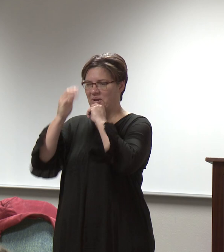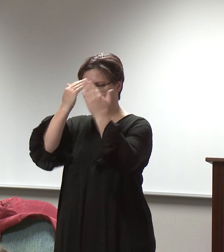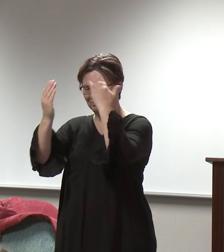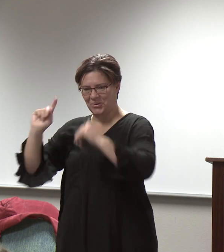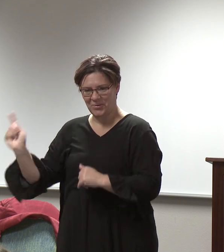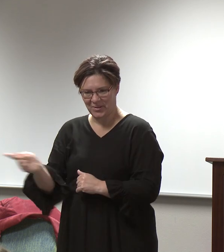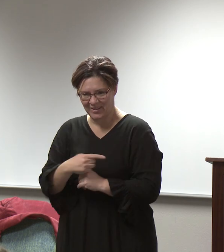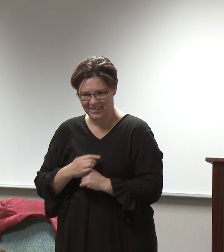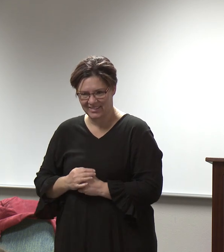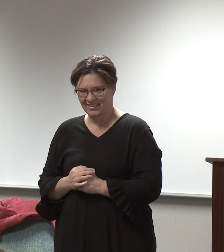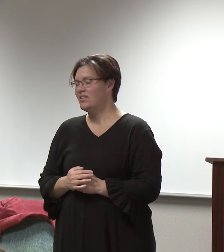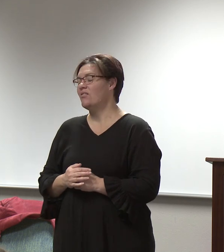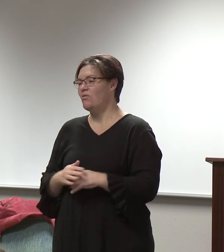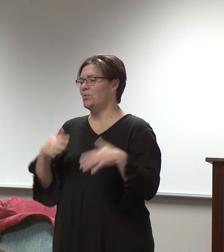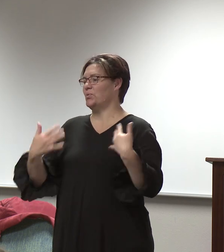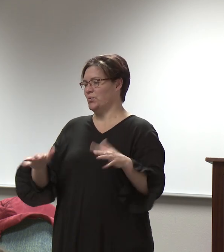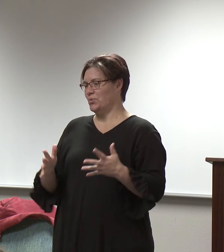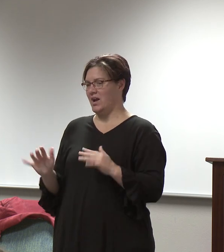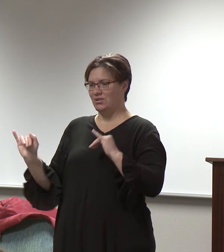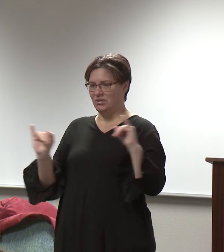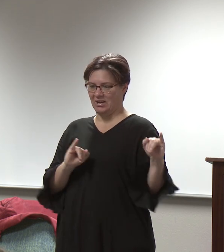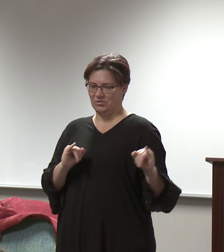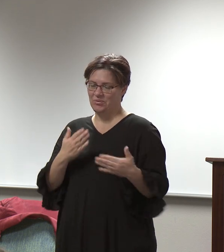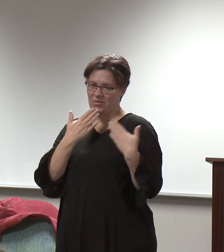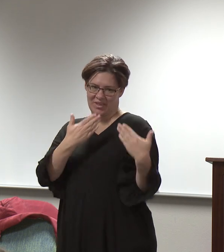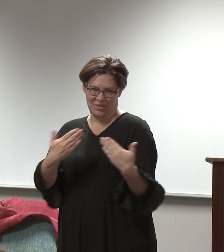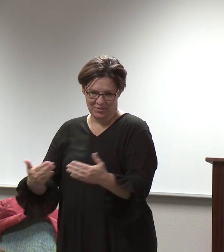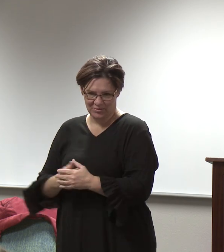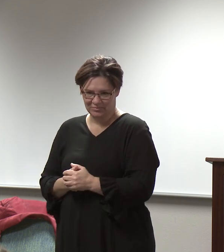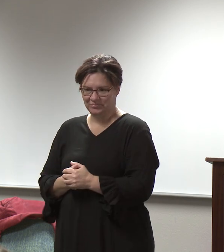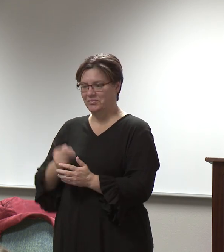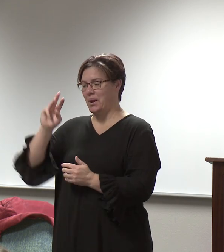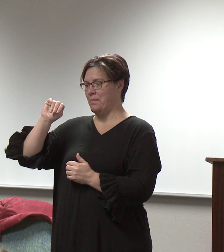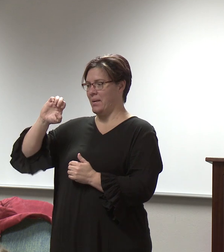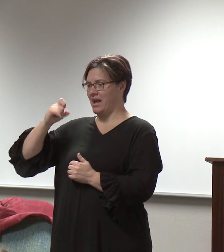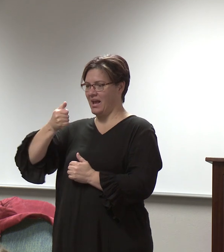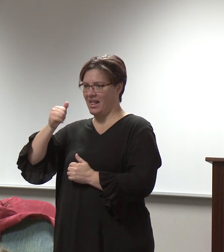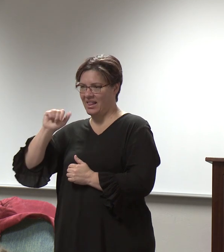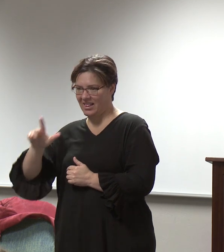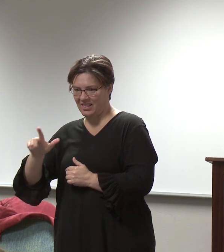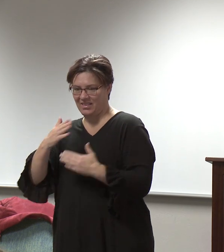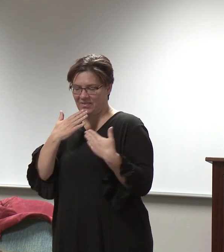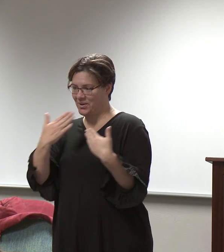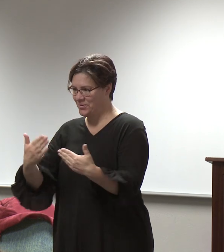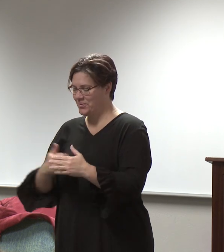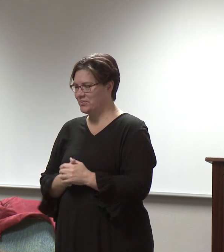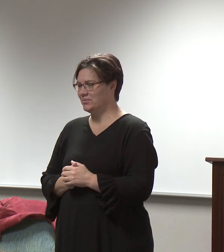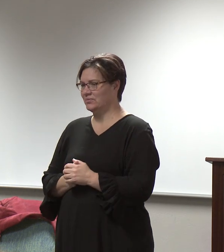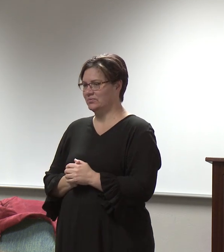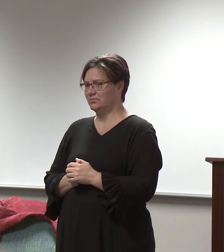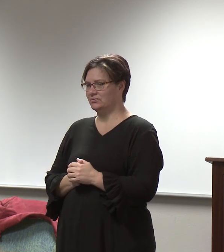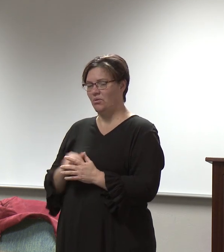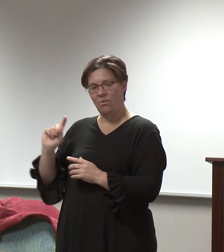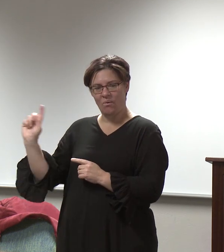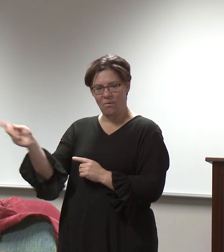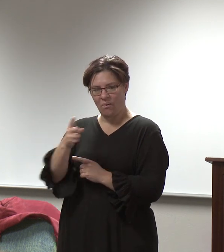you, Melissa, for such a wonderful introduction. Thank you, Michael, for being here with me. Thank you, all